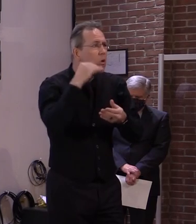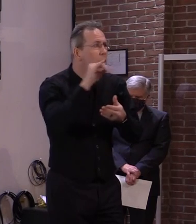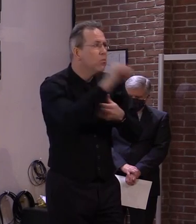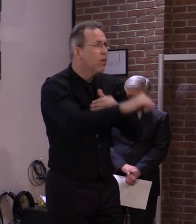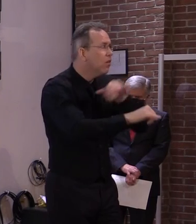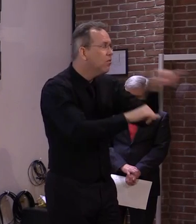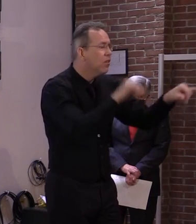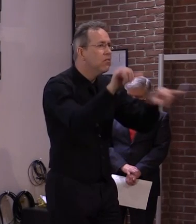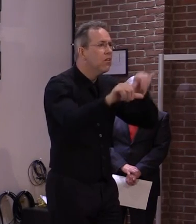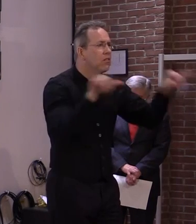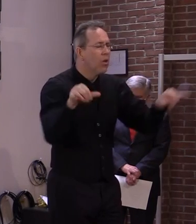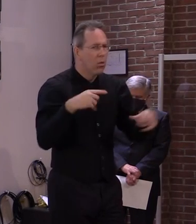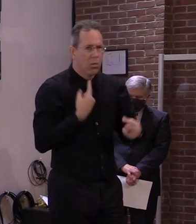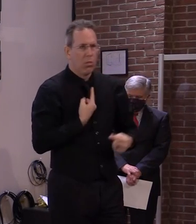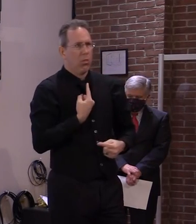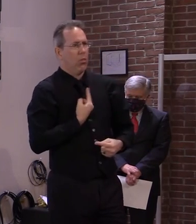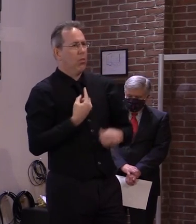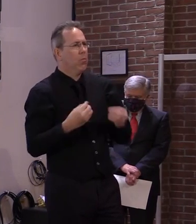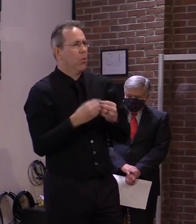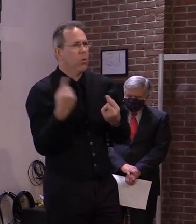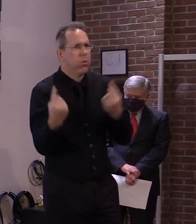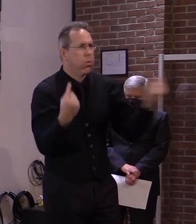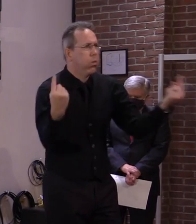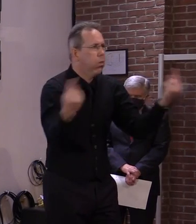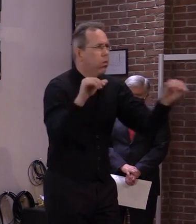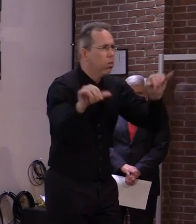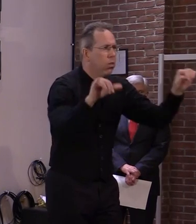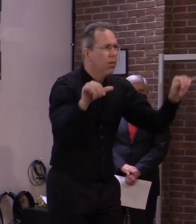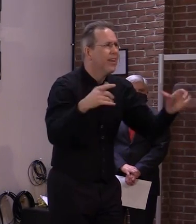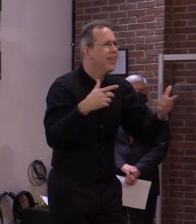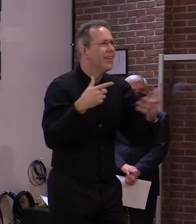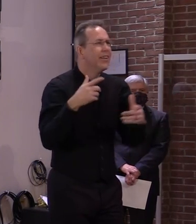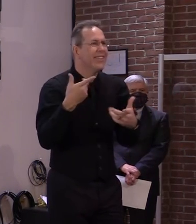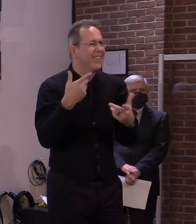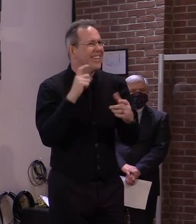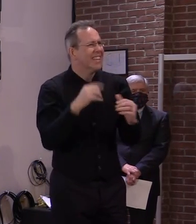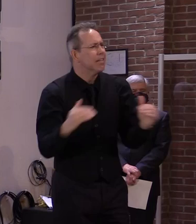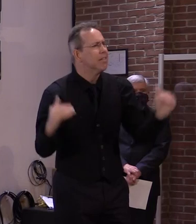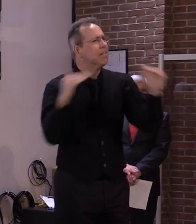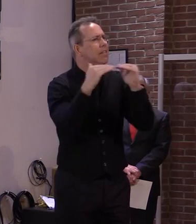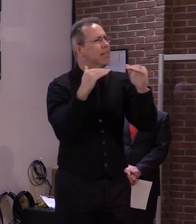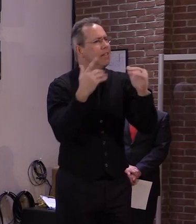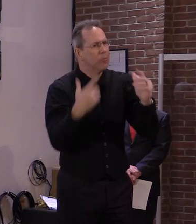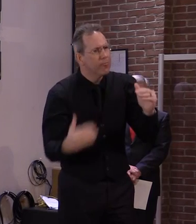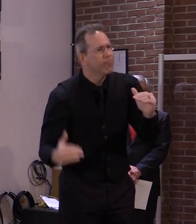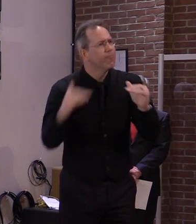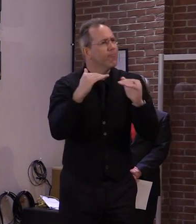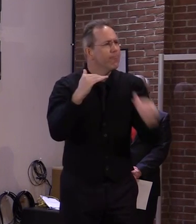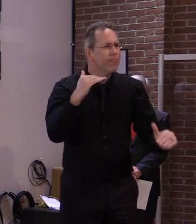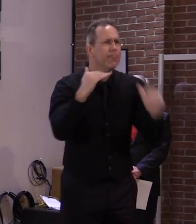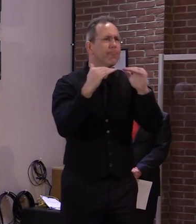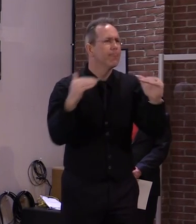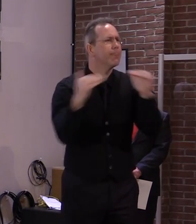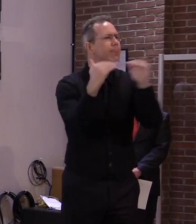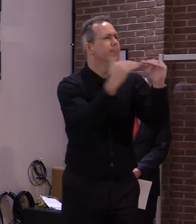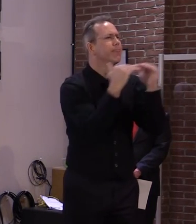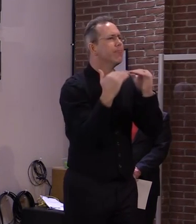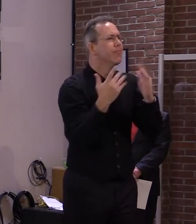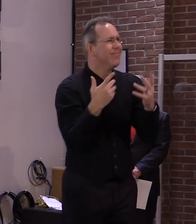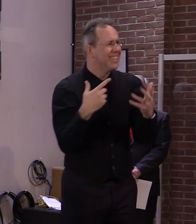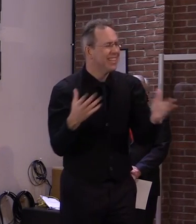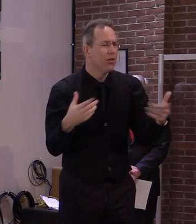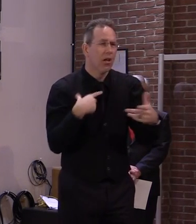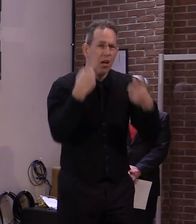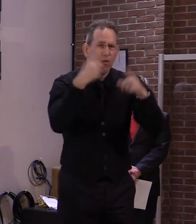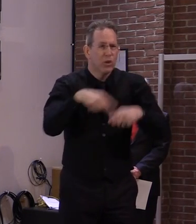some information. So I think we're all in agreement on that. And sort of school related, but we've